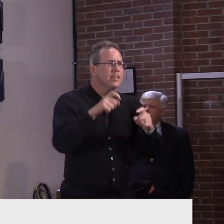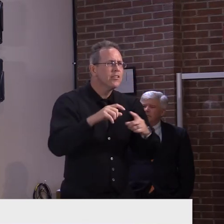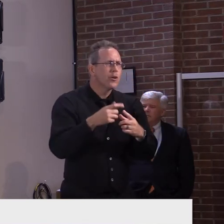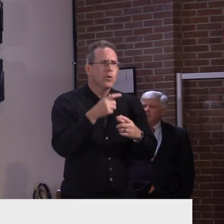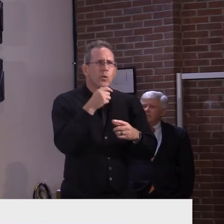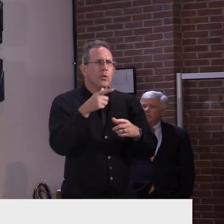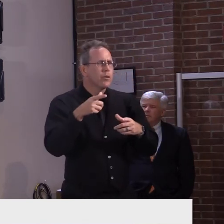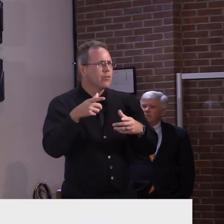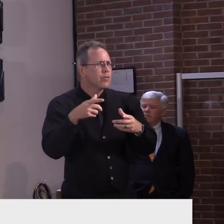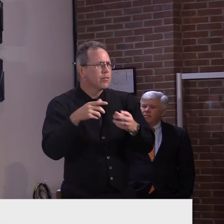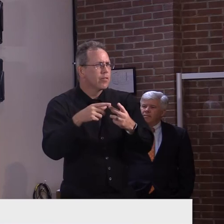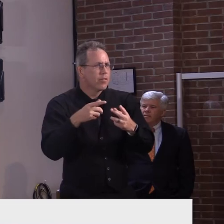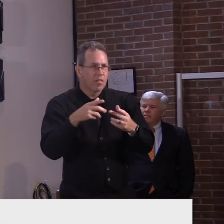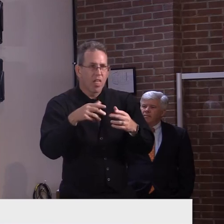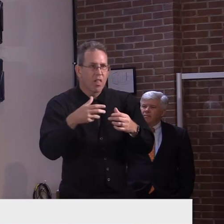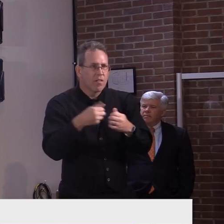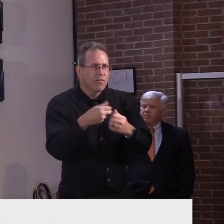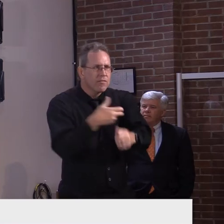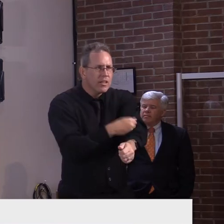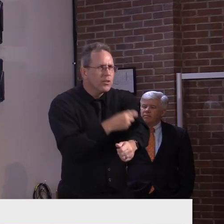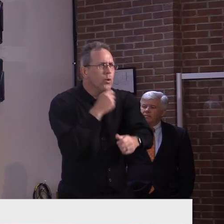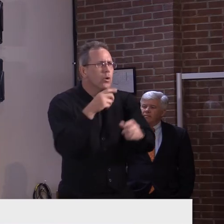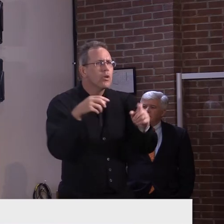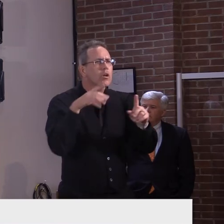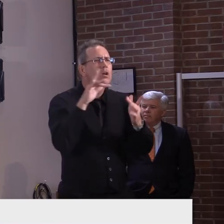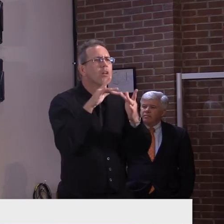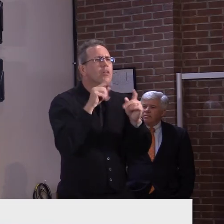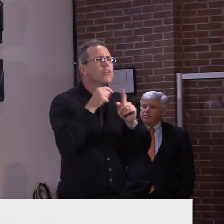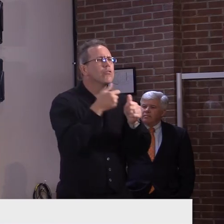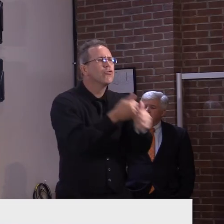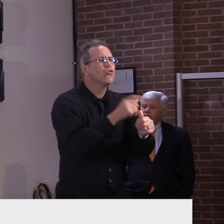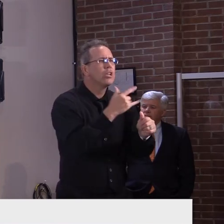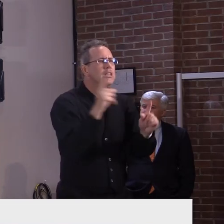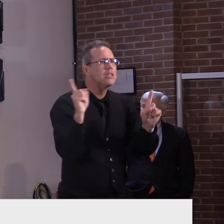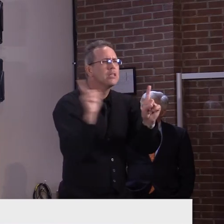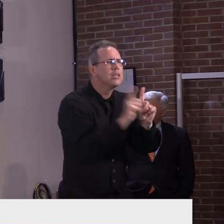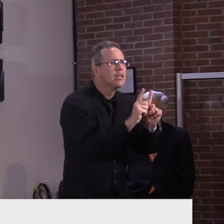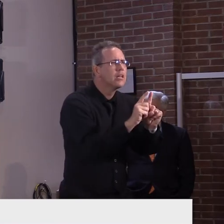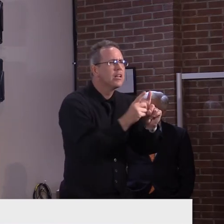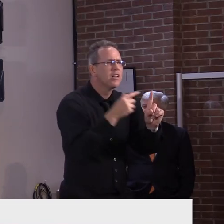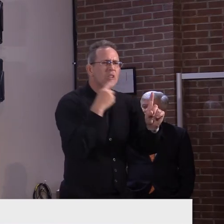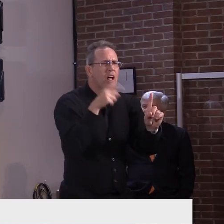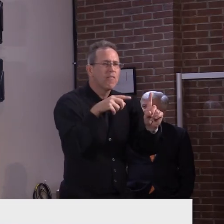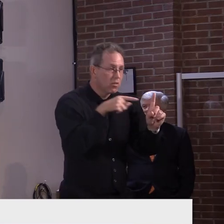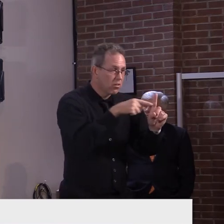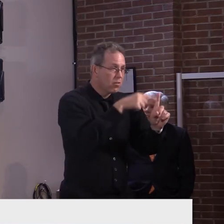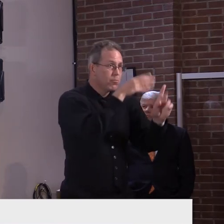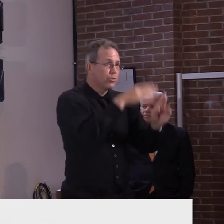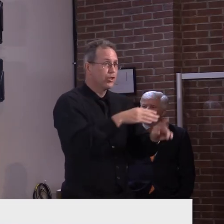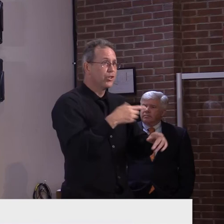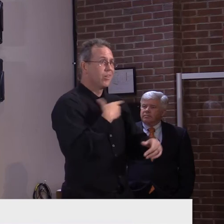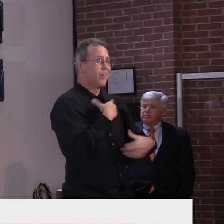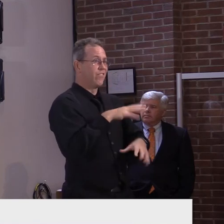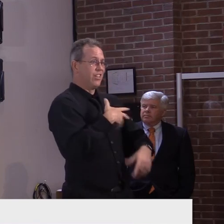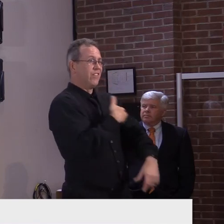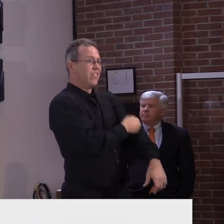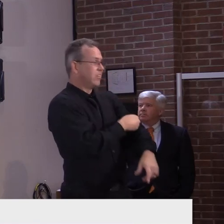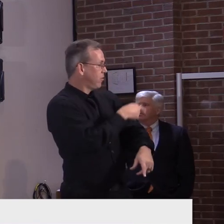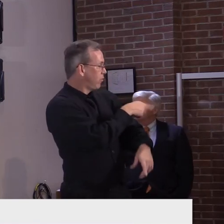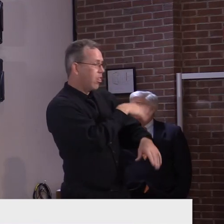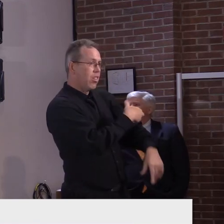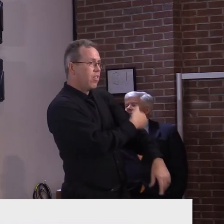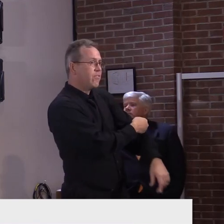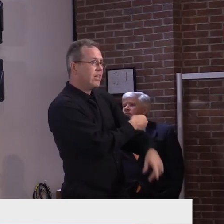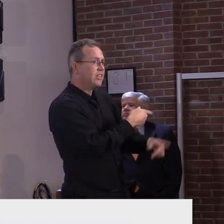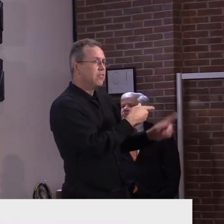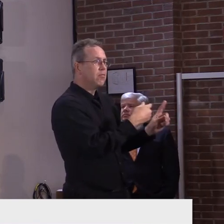The Department of Health has said not necessary. The CDC has said it is. Do you concur with the CDC on this? Is that something